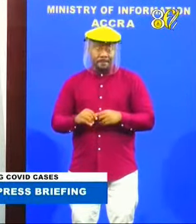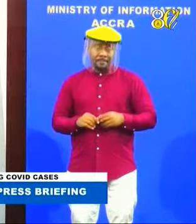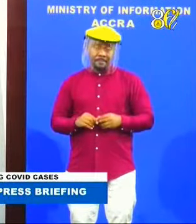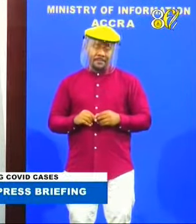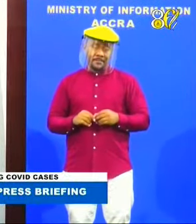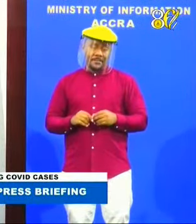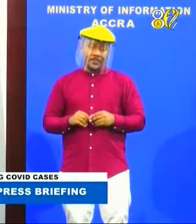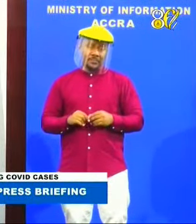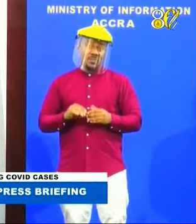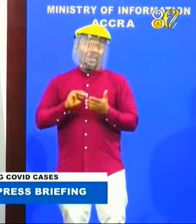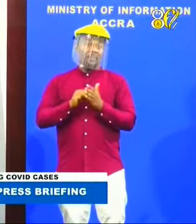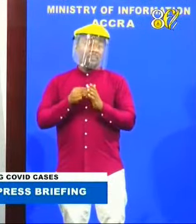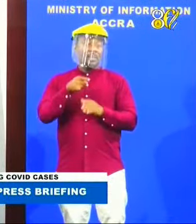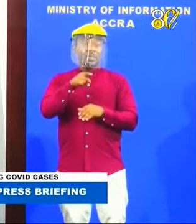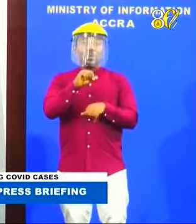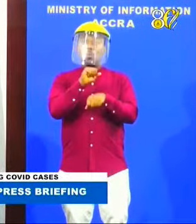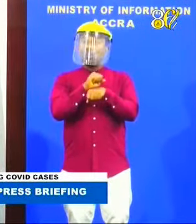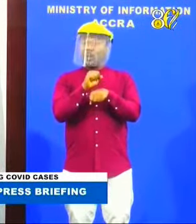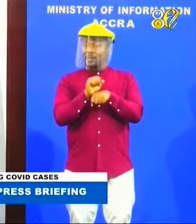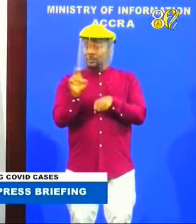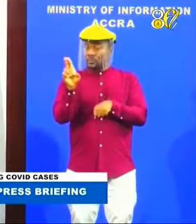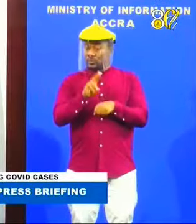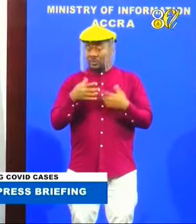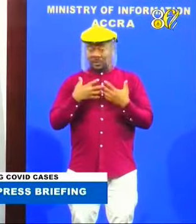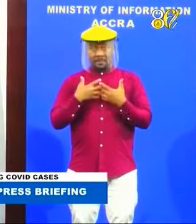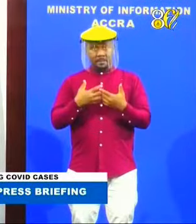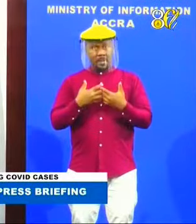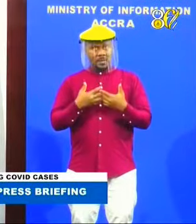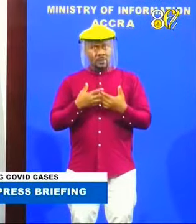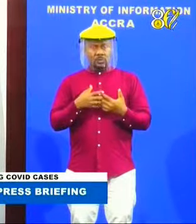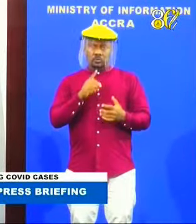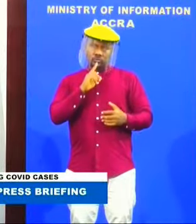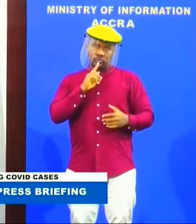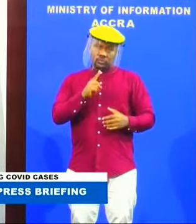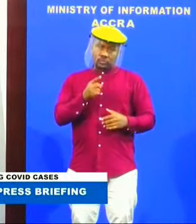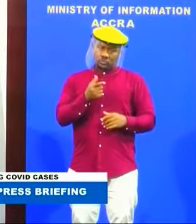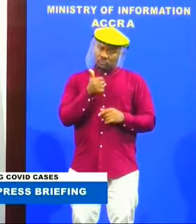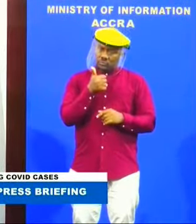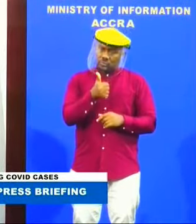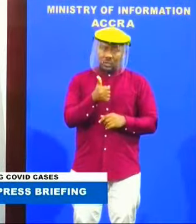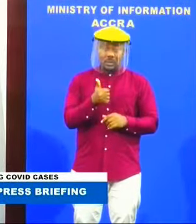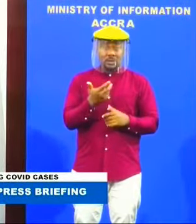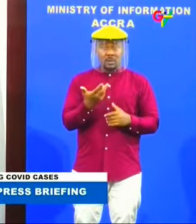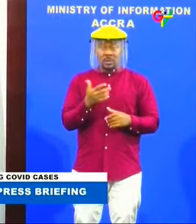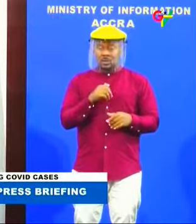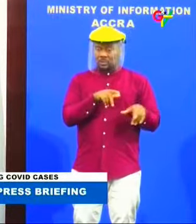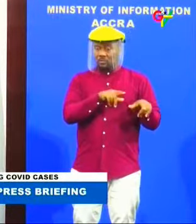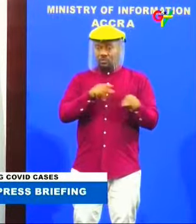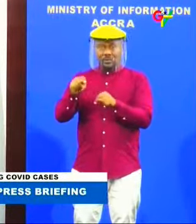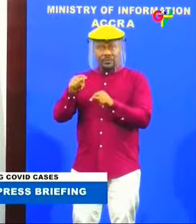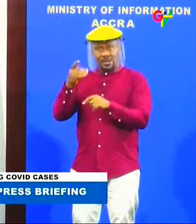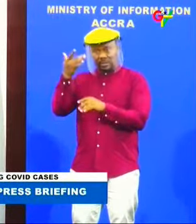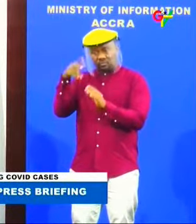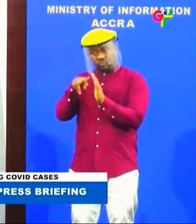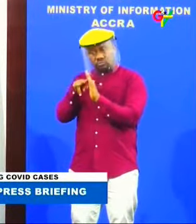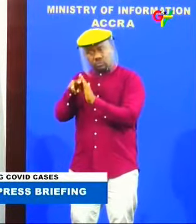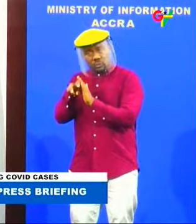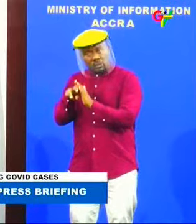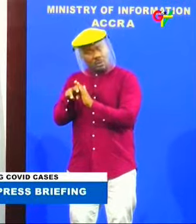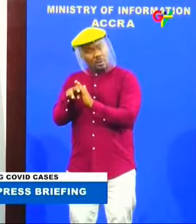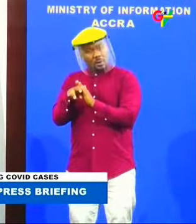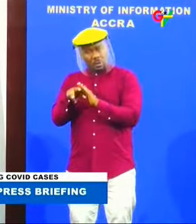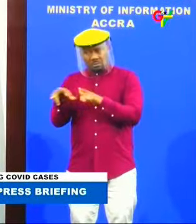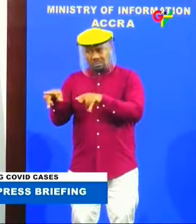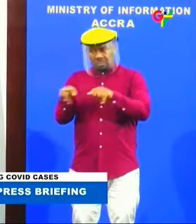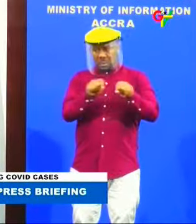have a good quality management system in place. They are not transferring infections from one person to the other. They are doing the work as they should do it